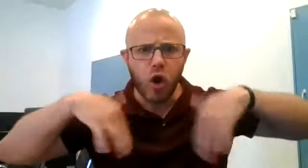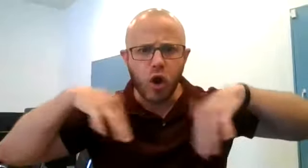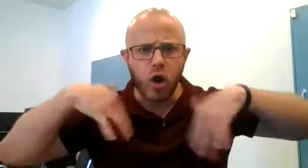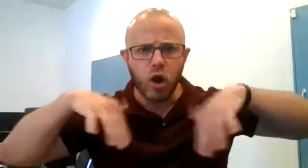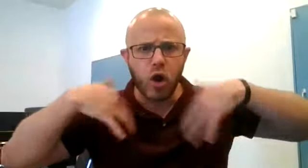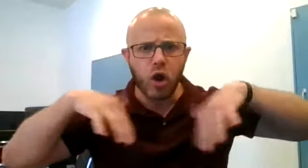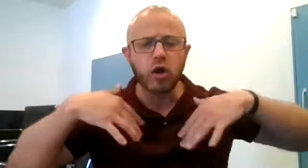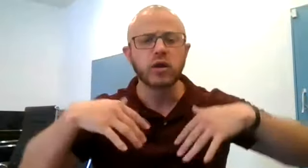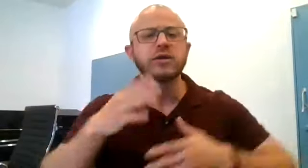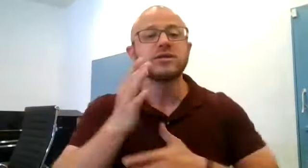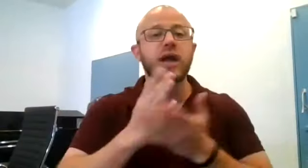or yeah.